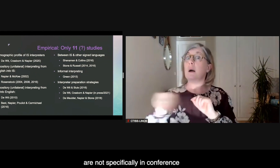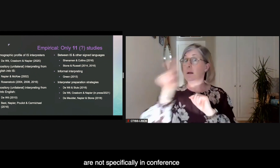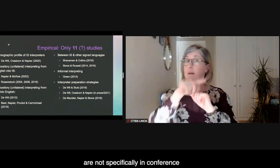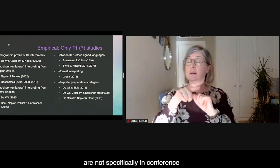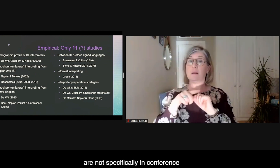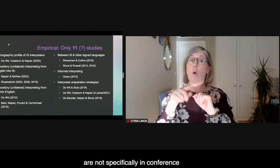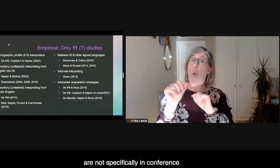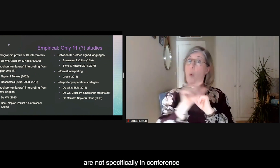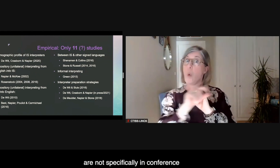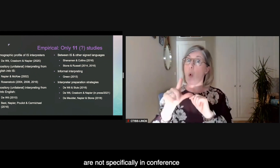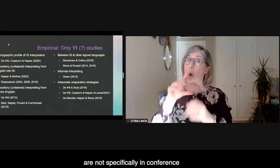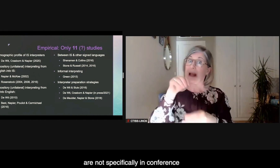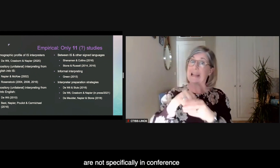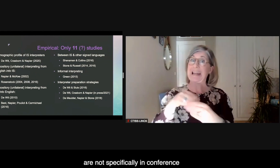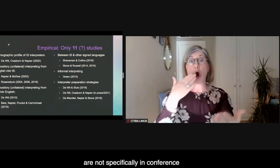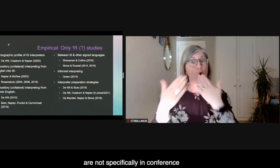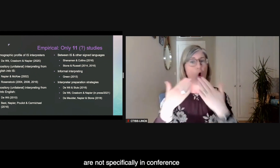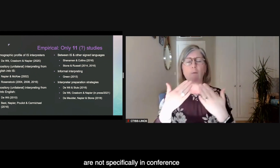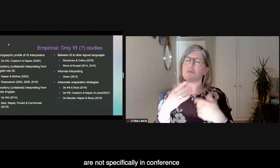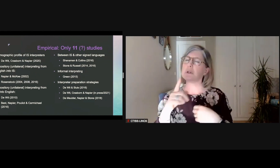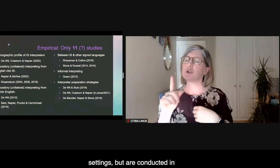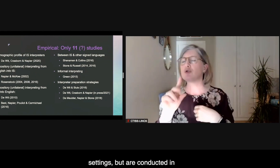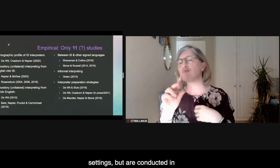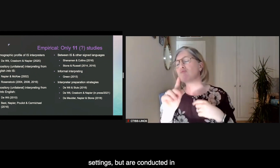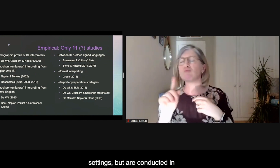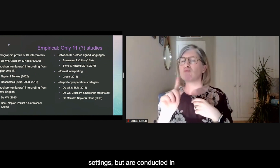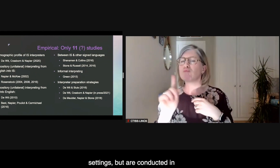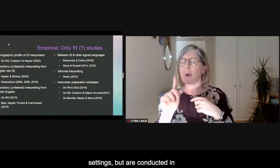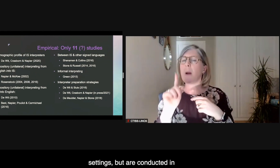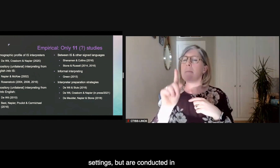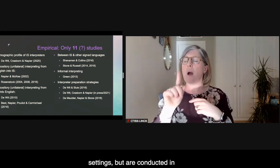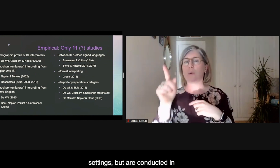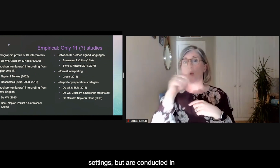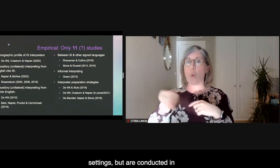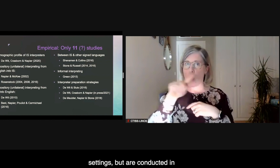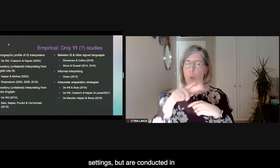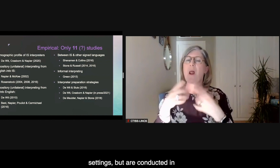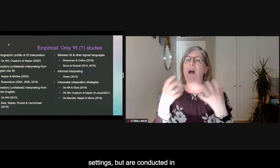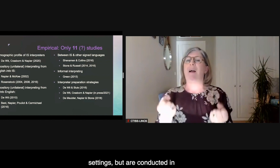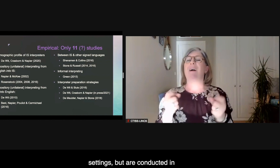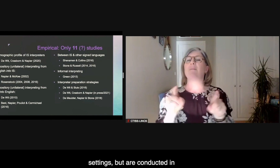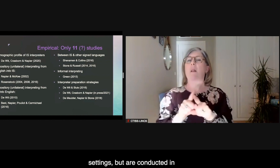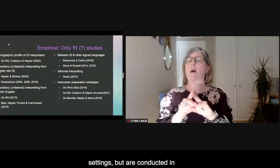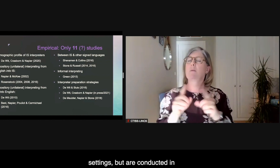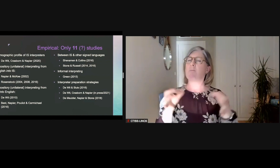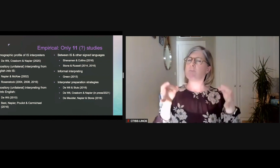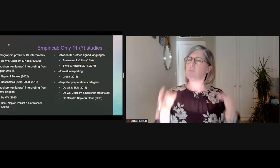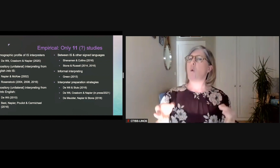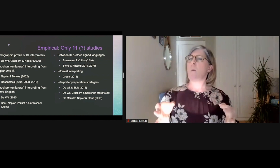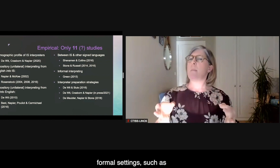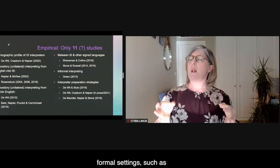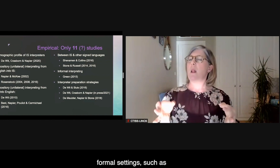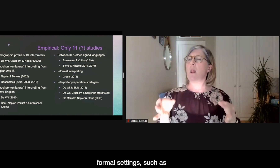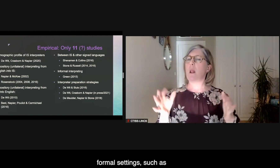These studies mentioned are not specifically in conference settings, but are conducted in formal settings, such as postgraduate educational